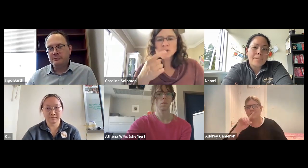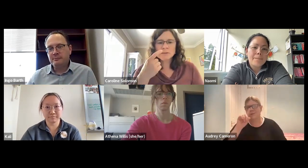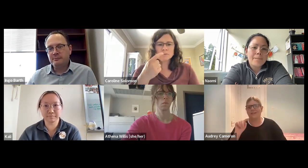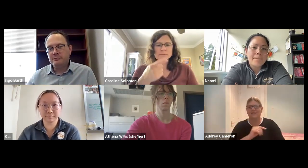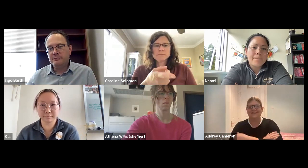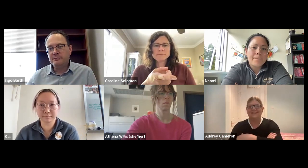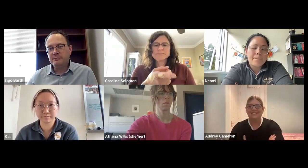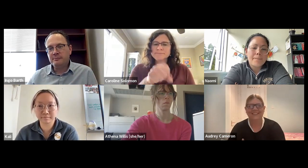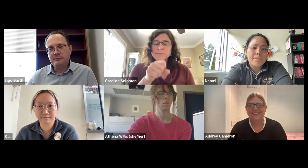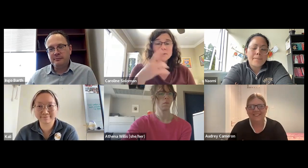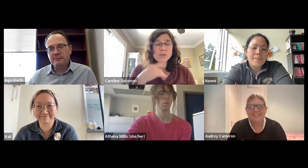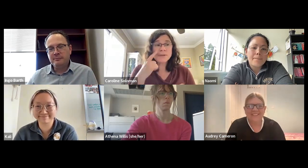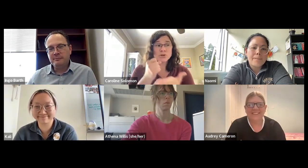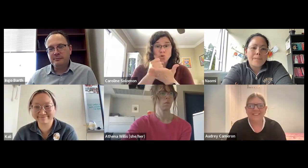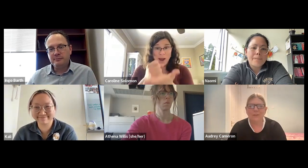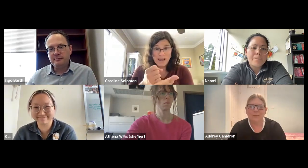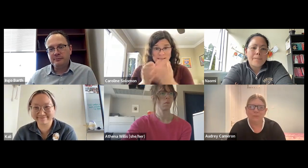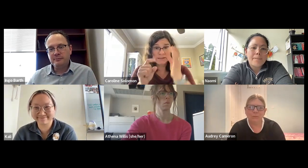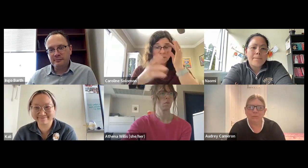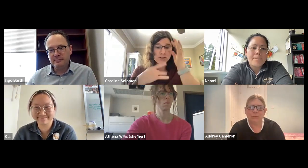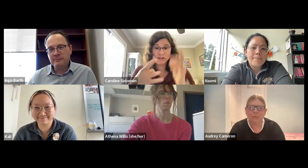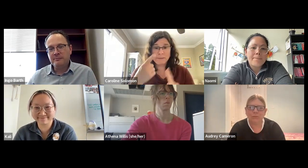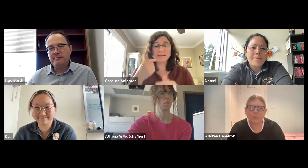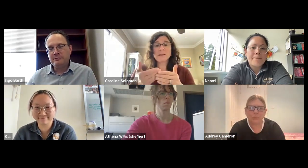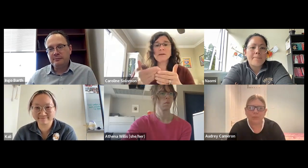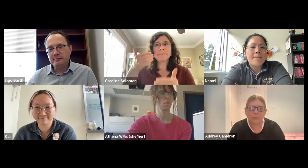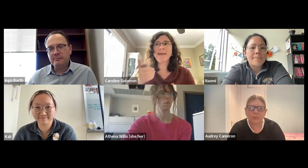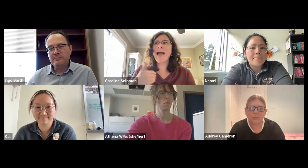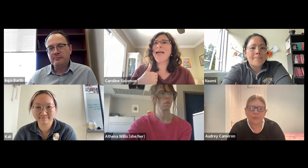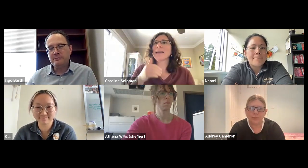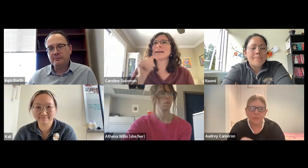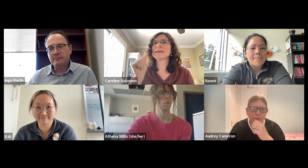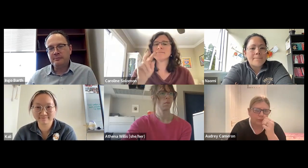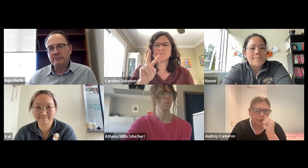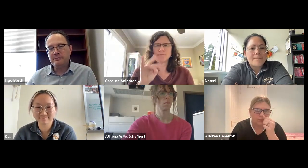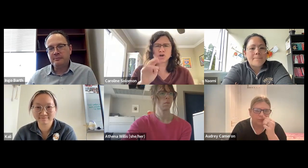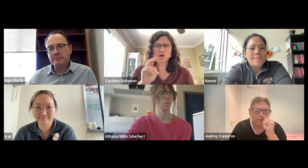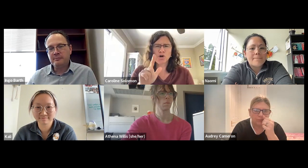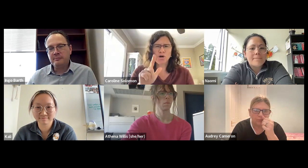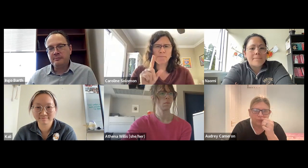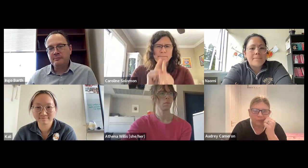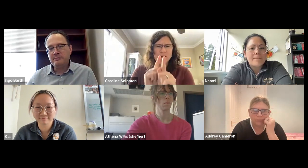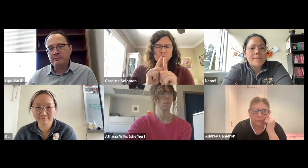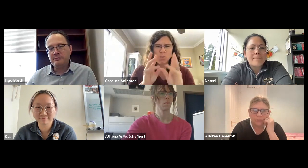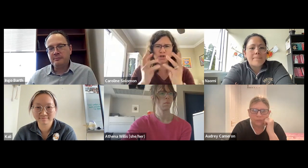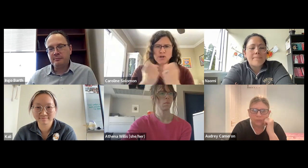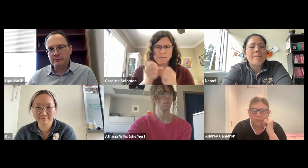involved for people to come together for this sort of event. Yeah. So it's interesting with grants. I remember in the past, there